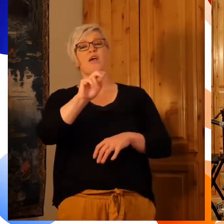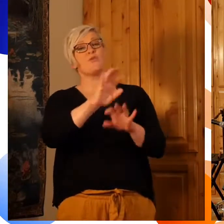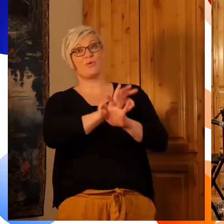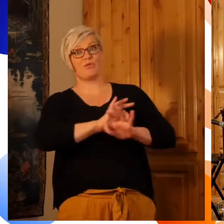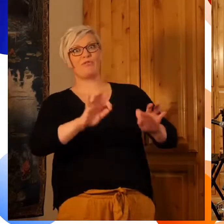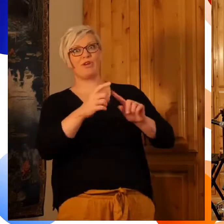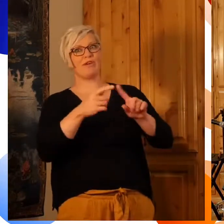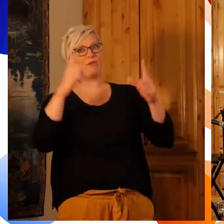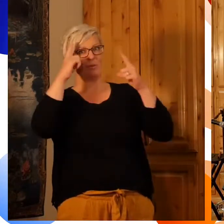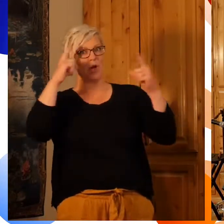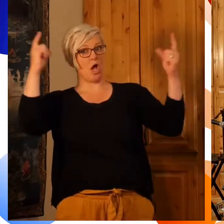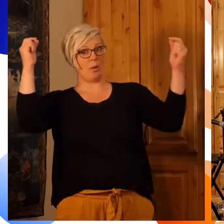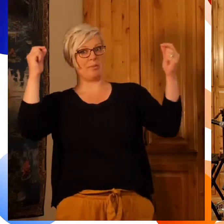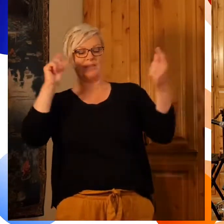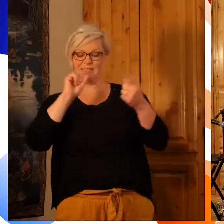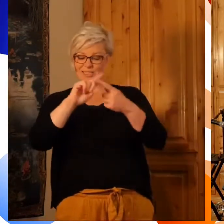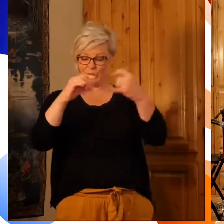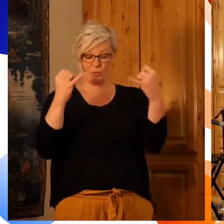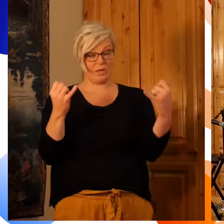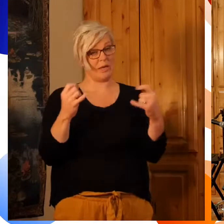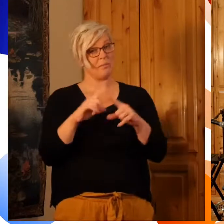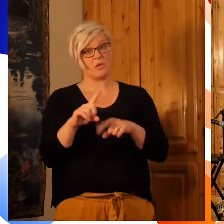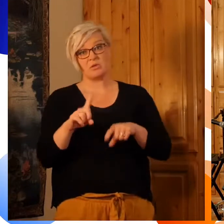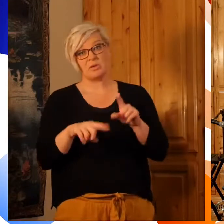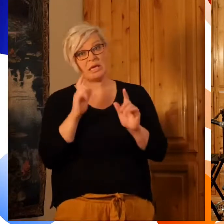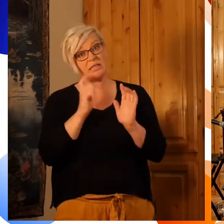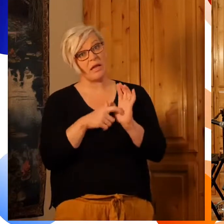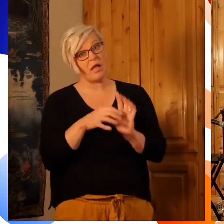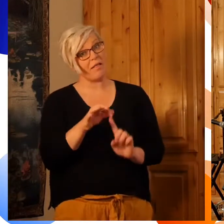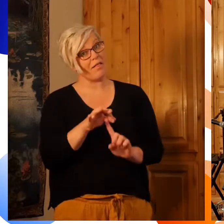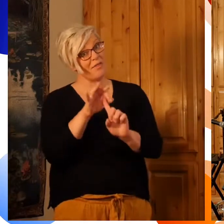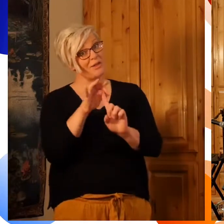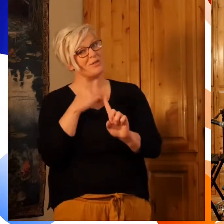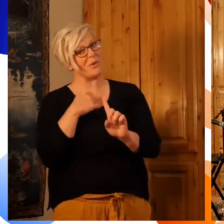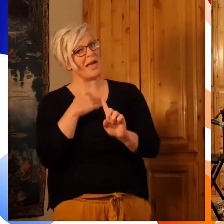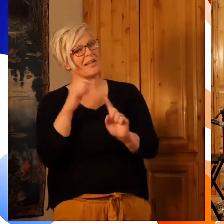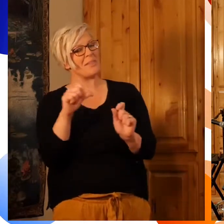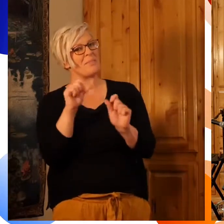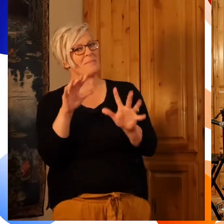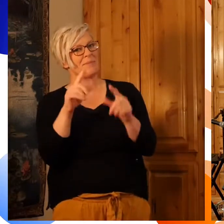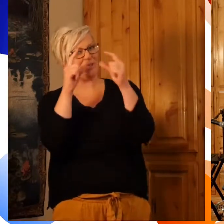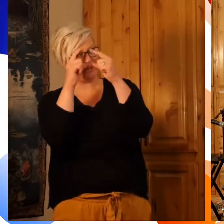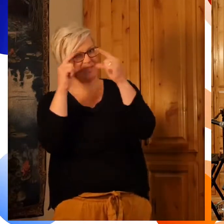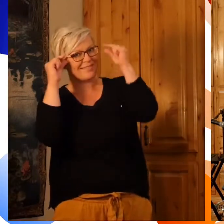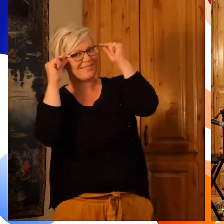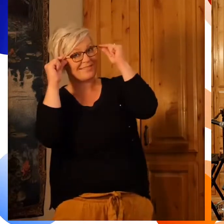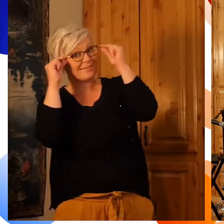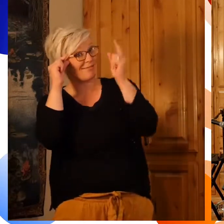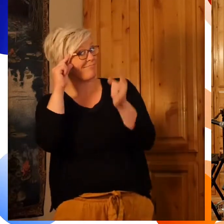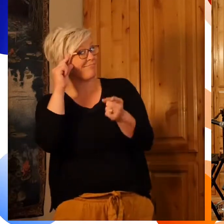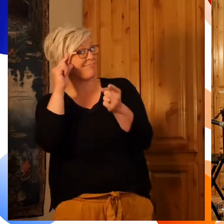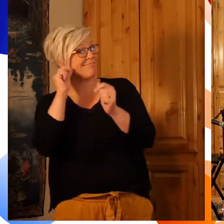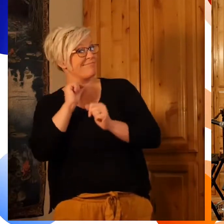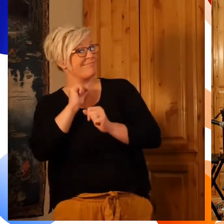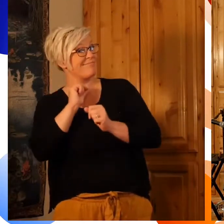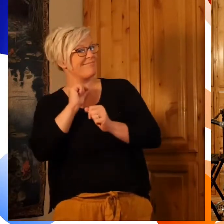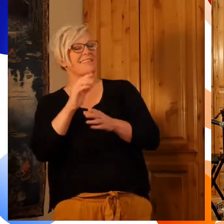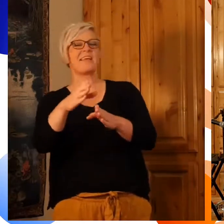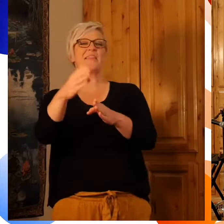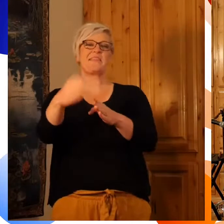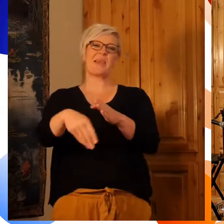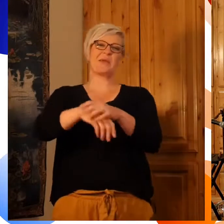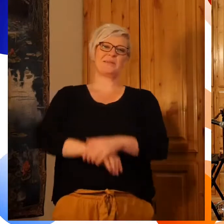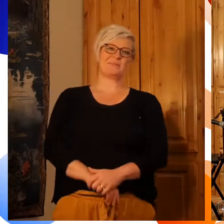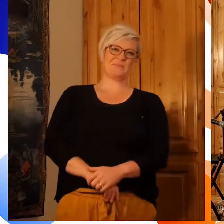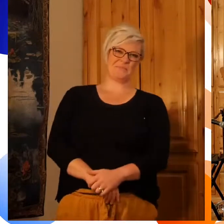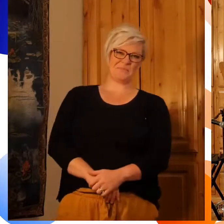wouldn't be able to tell now unless you had a magic pair of spectacles. Now would you? The end.